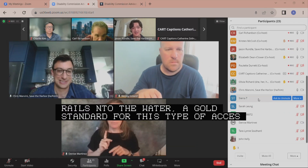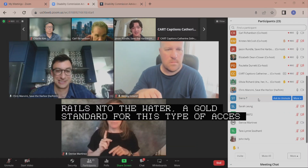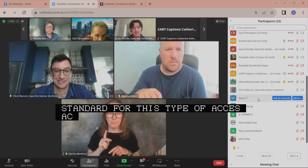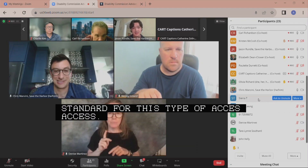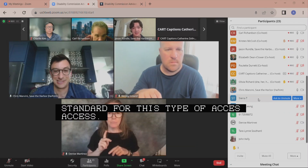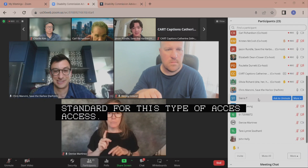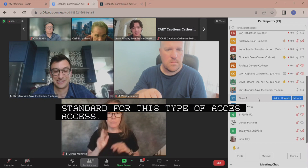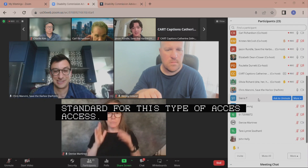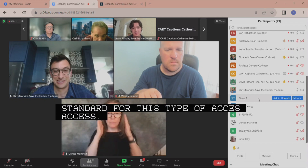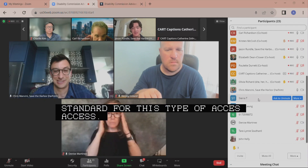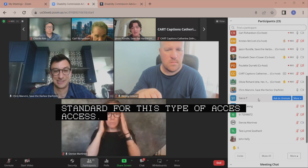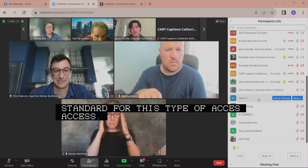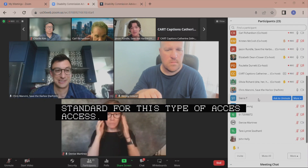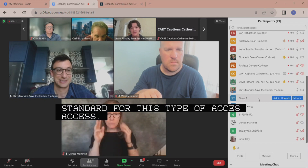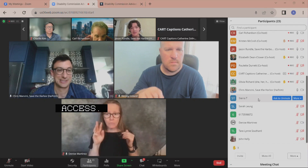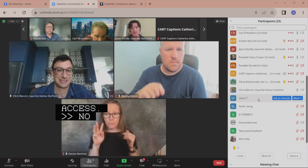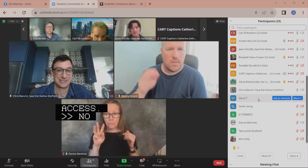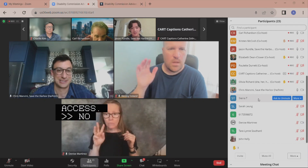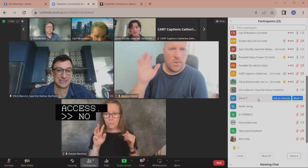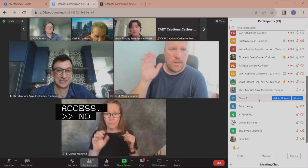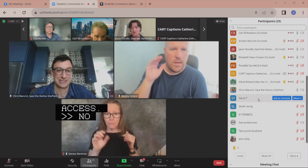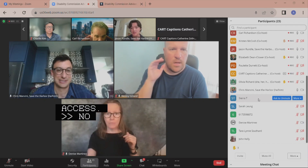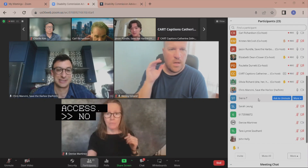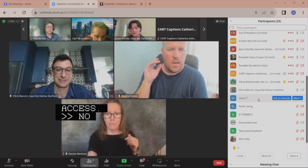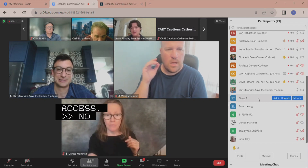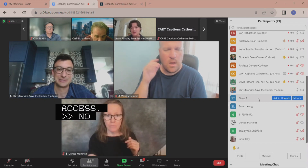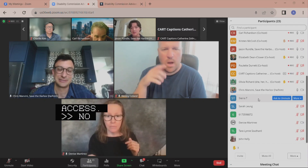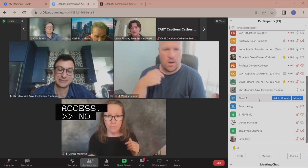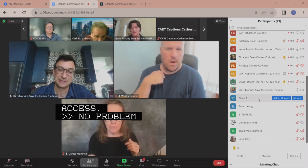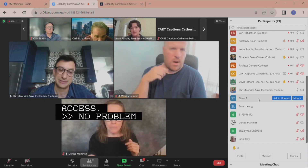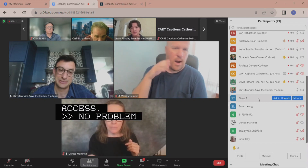DM'd you. I do see Kristen's hand and Elizabeth's hand.